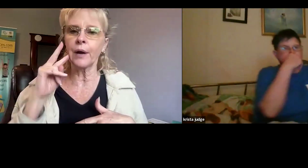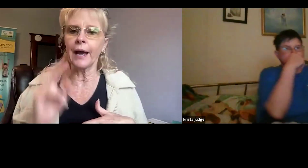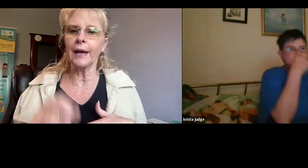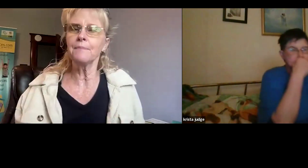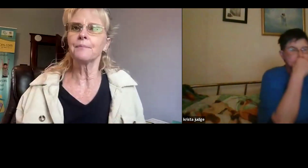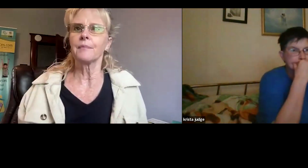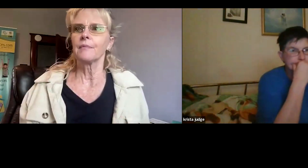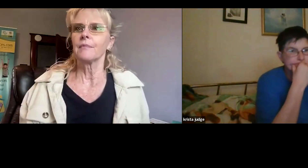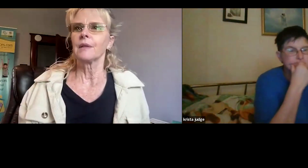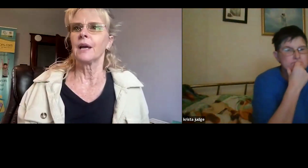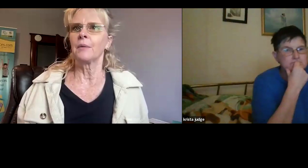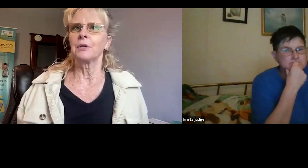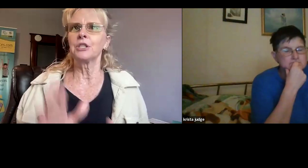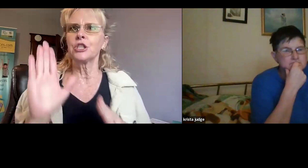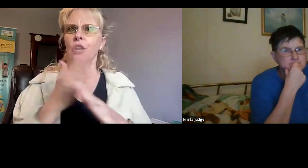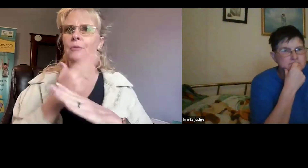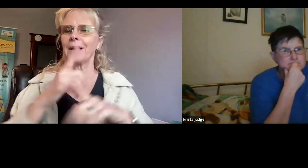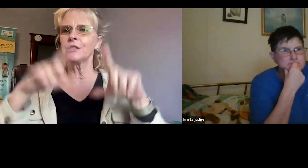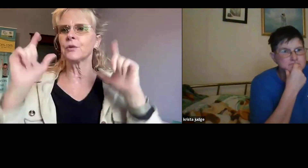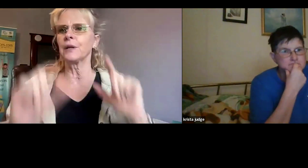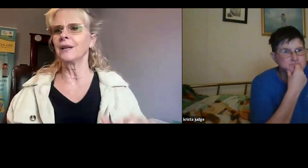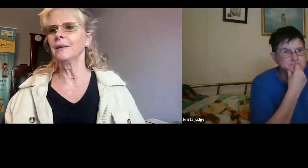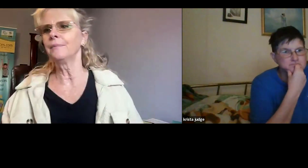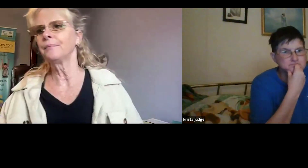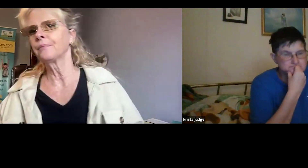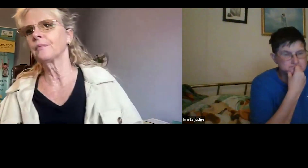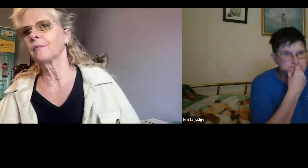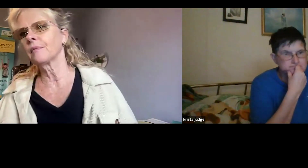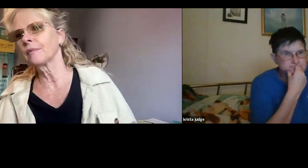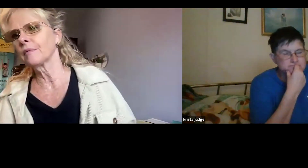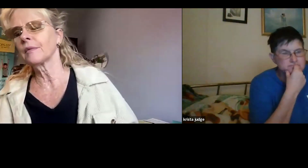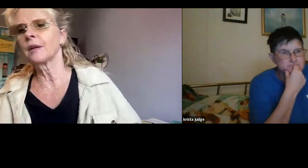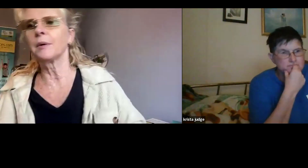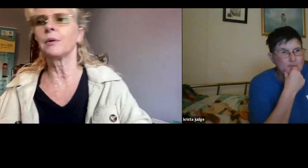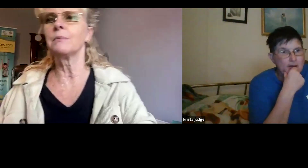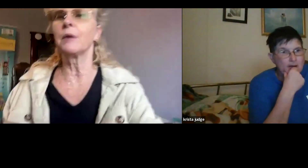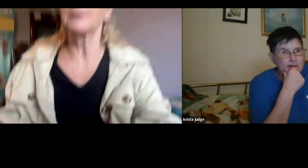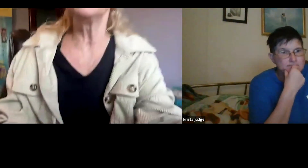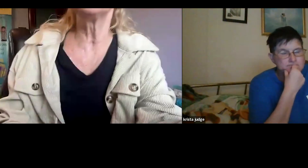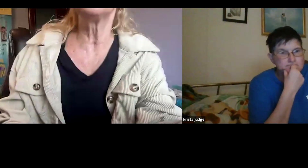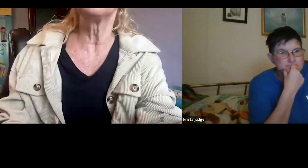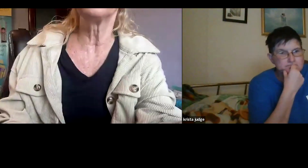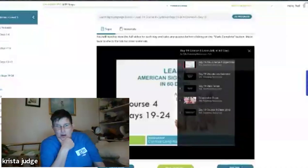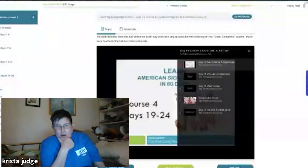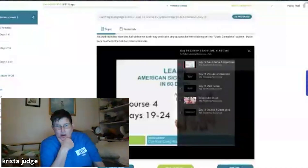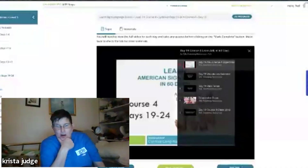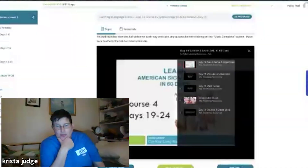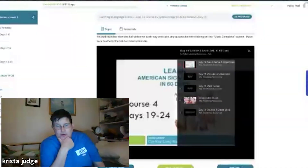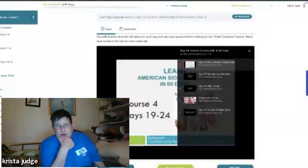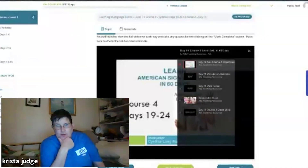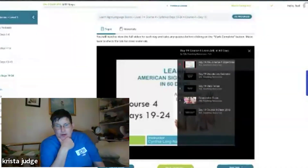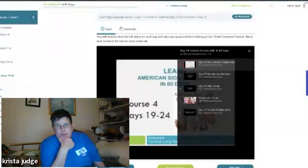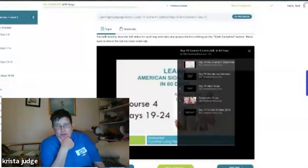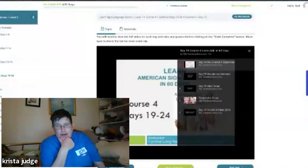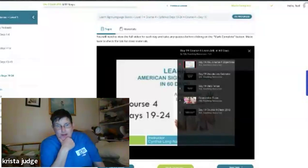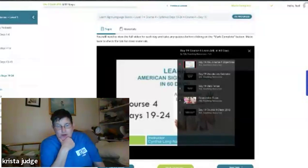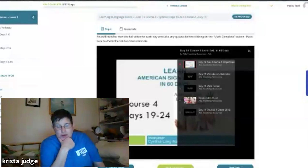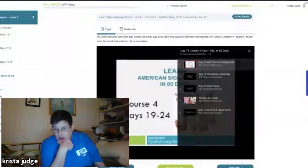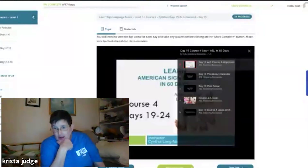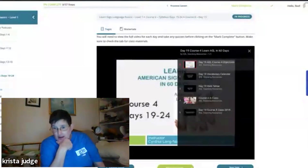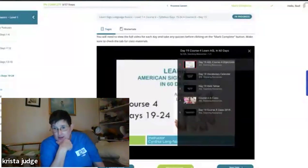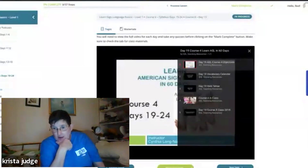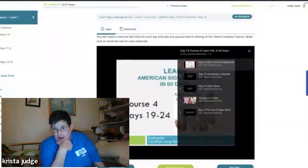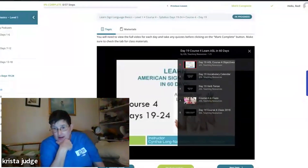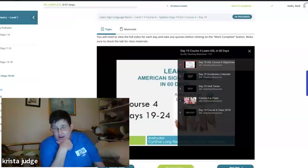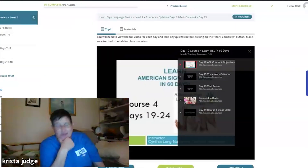verbs, okay? And I'm going to share my screen. Give me one moment. I thought you're supposed to be an expert. She